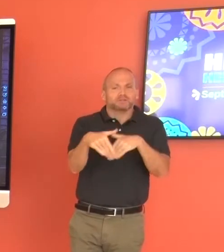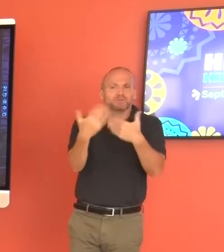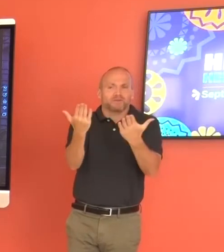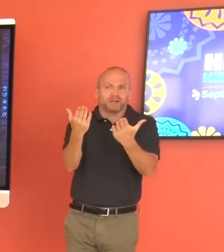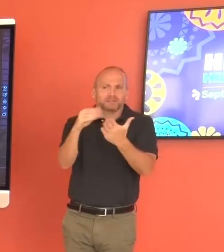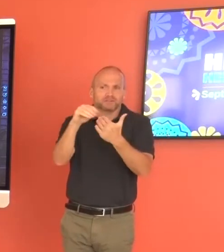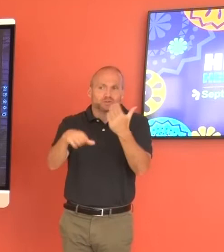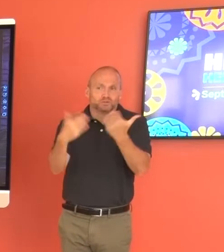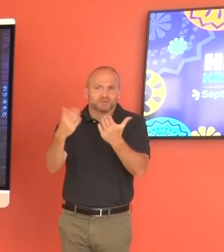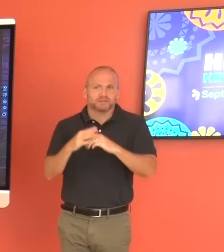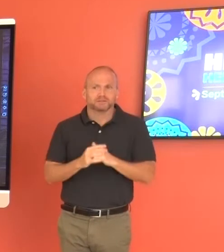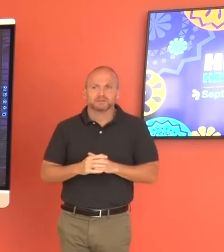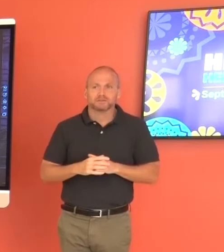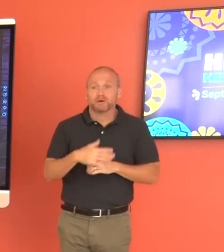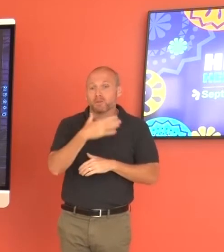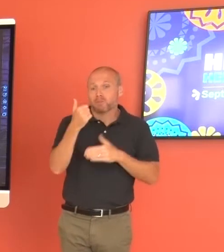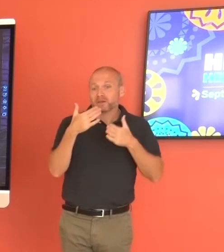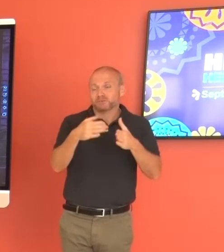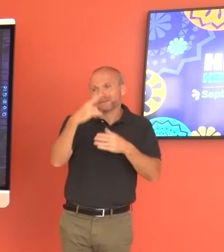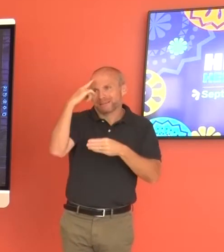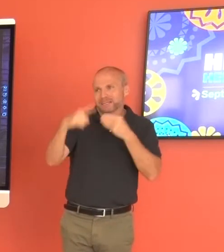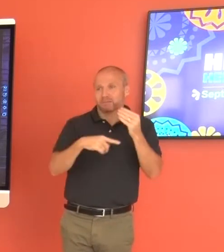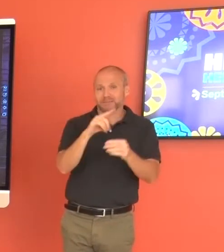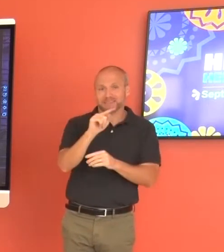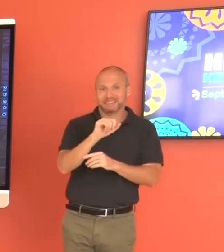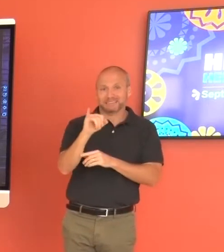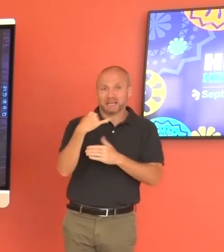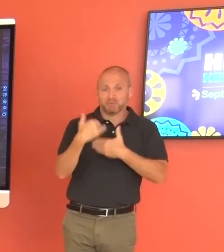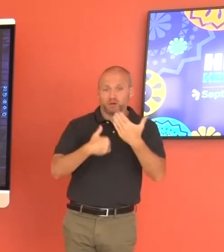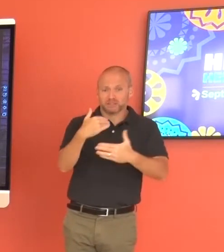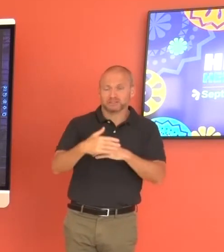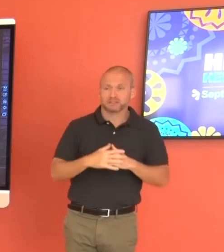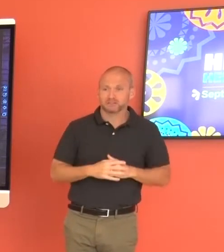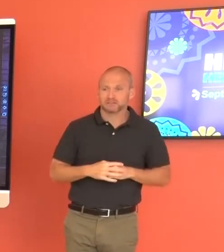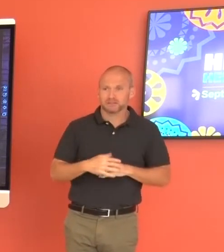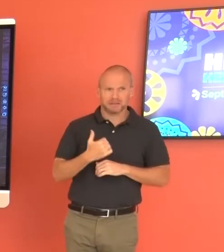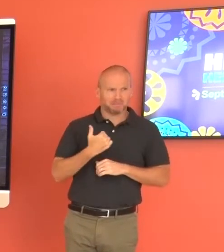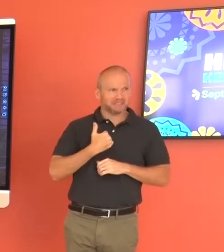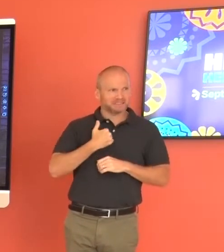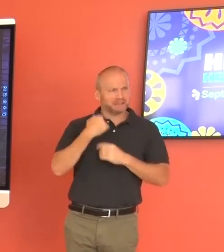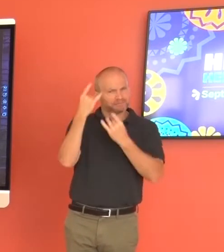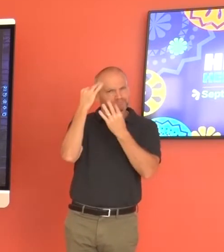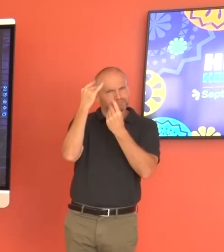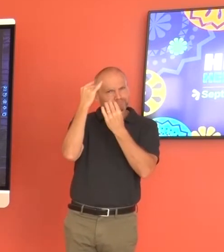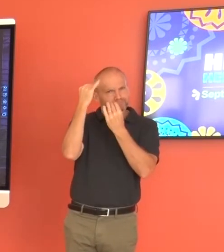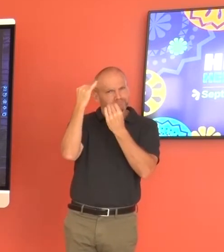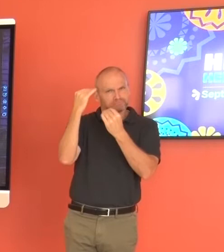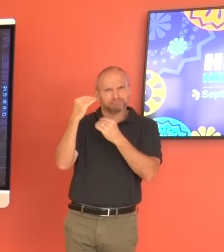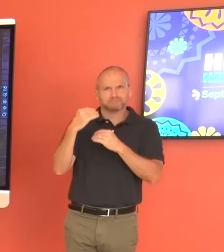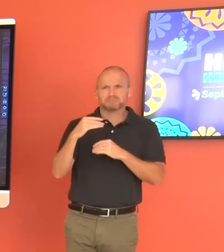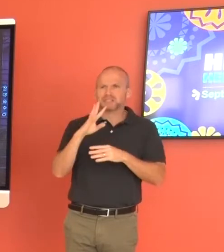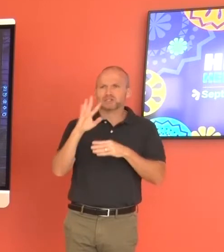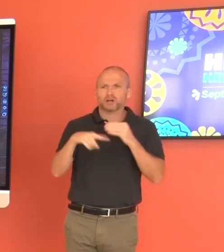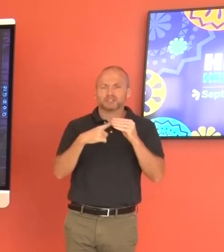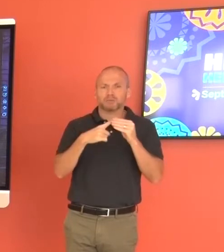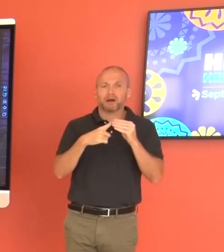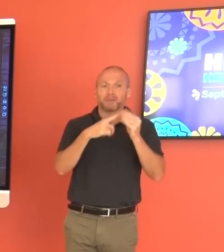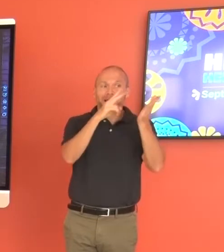think about TSI processing? My mind was blown when I realized that we had people in our, you know, I talked about that enrollment